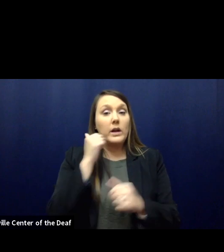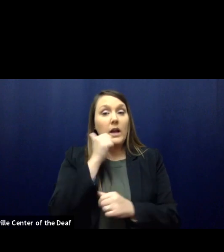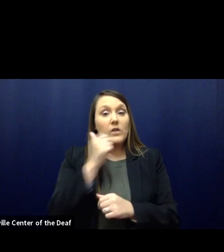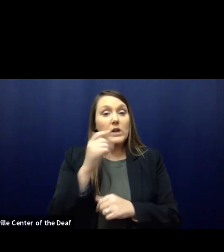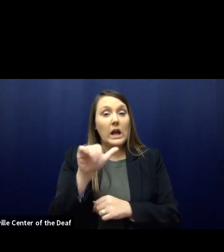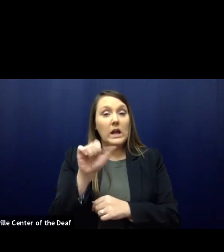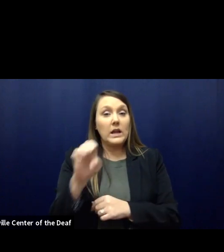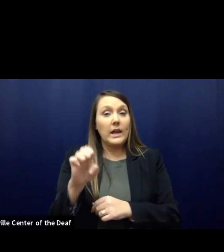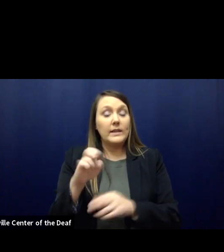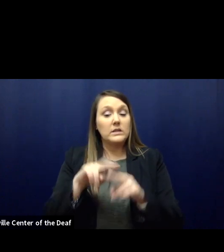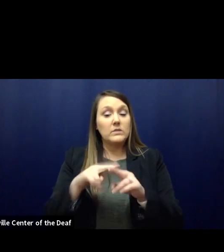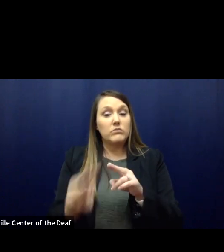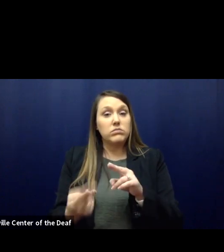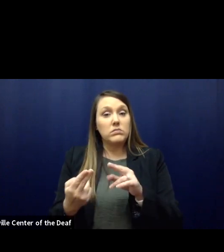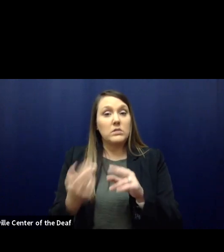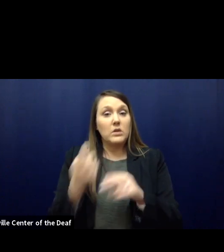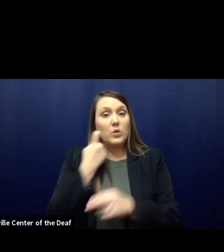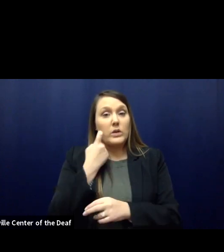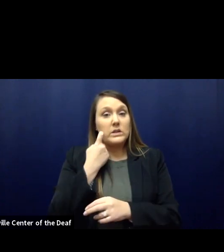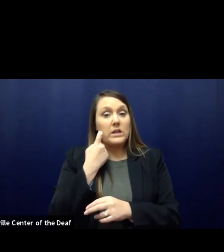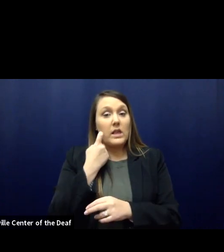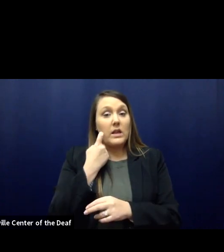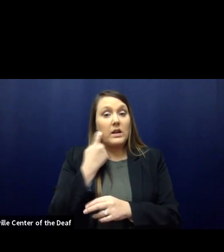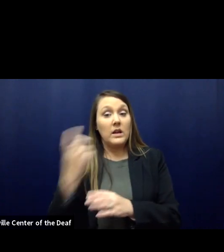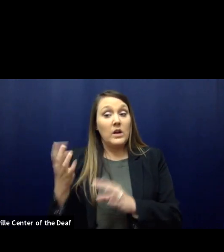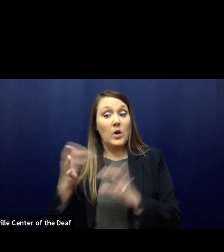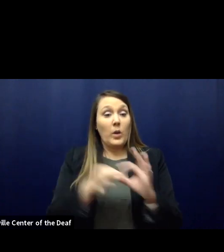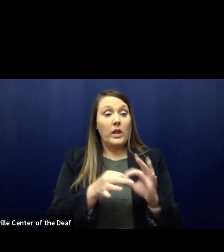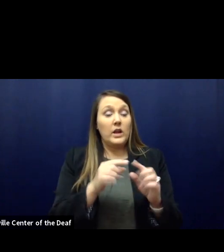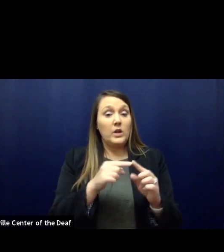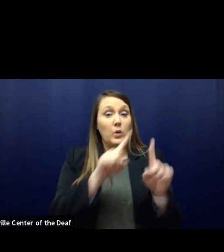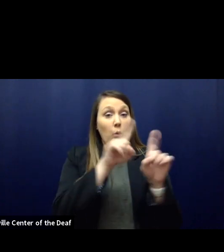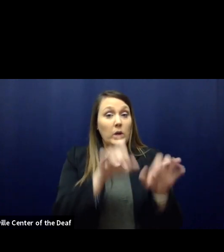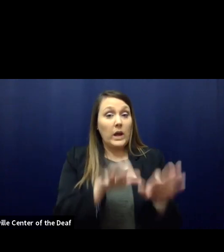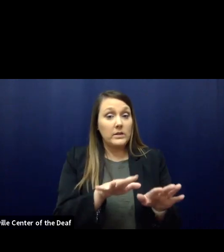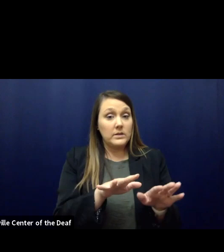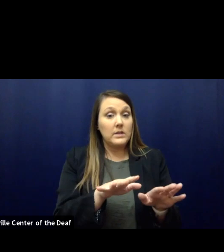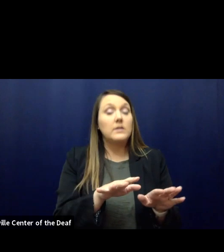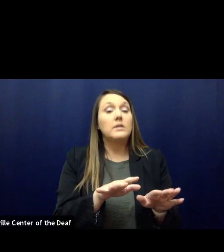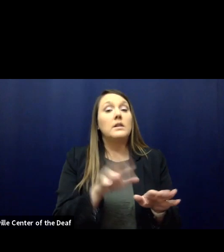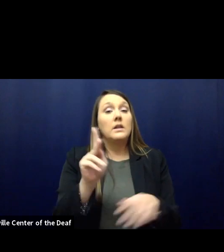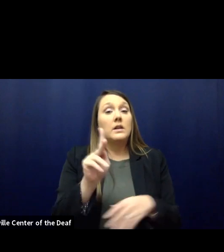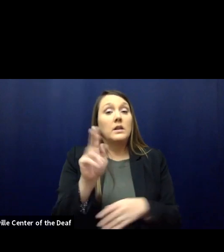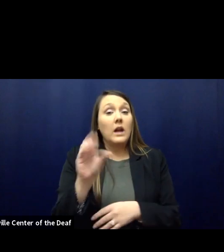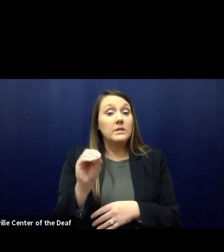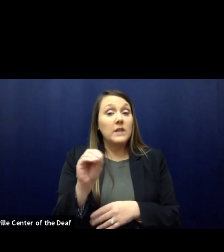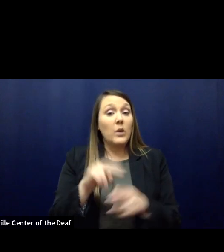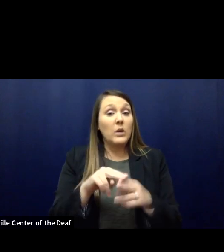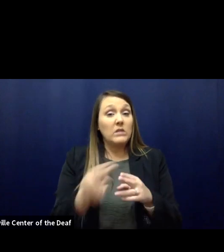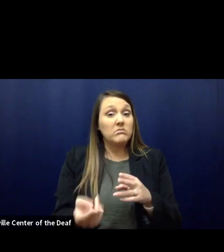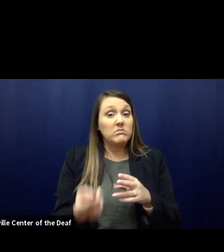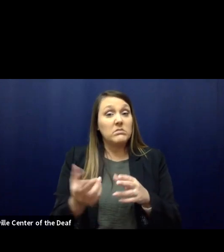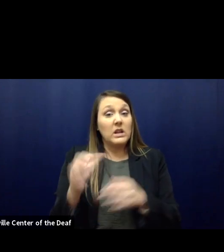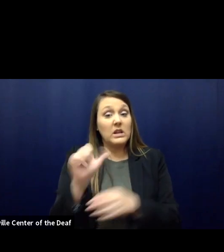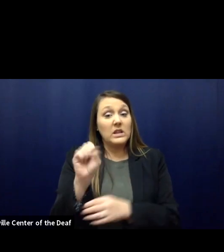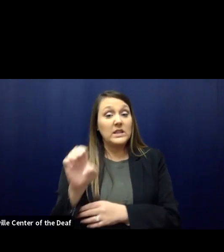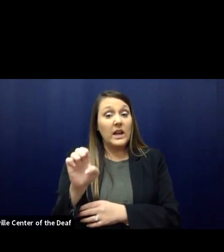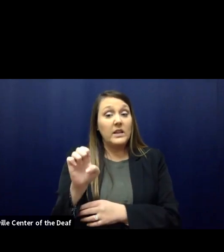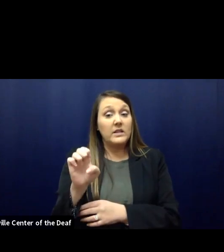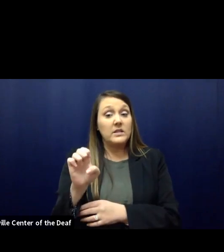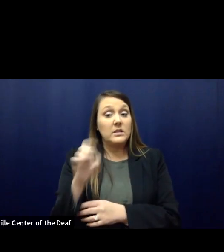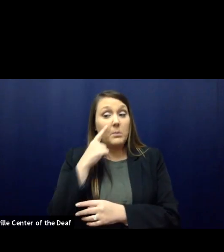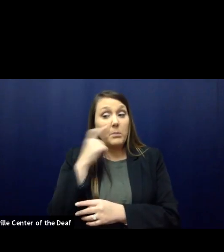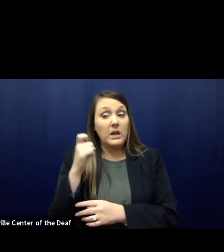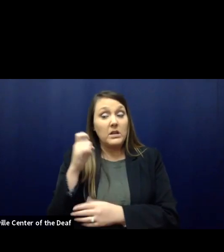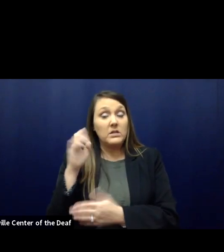recently in direct proportion to a reduction in testing. Is Knox County's drop in cases similarly a result of